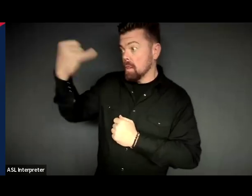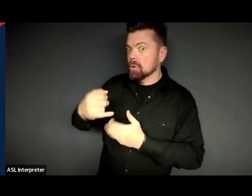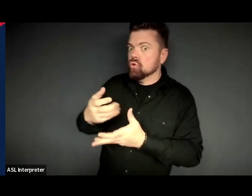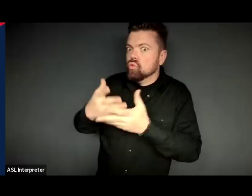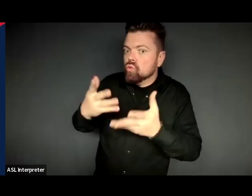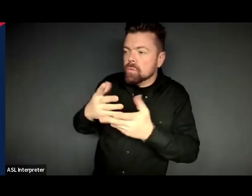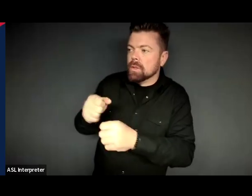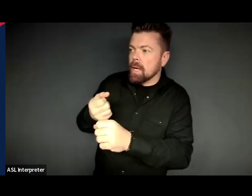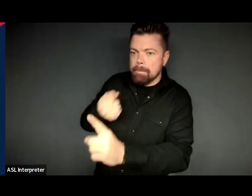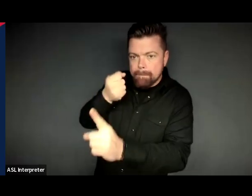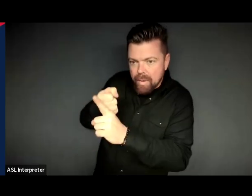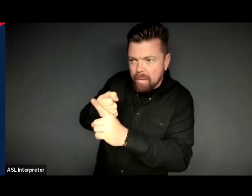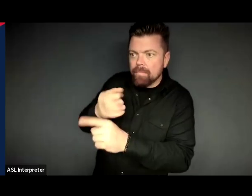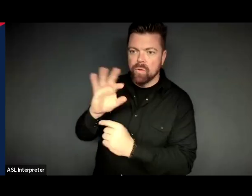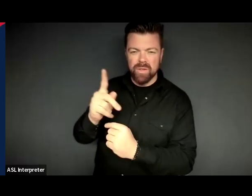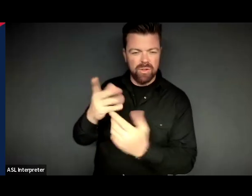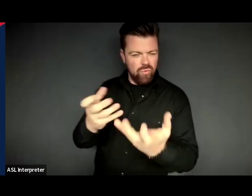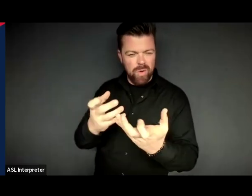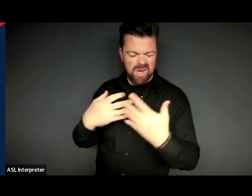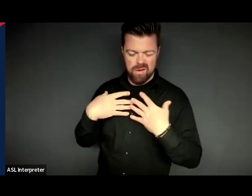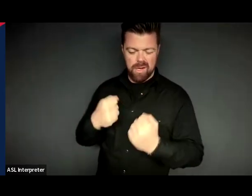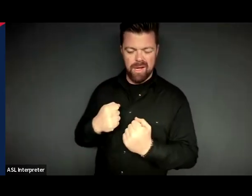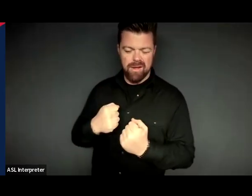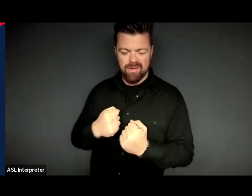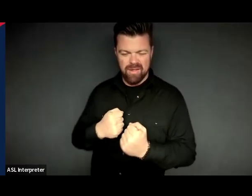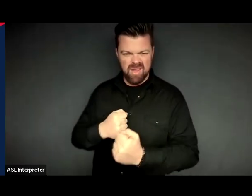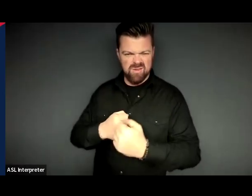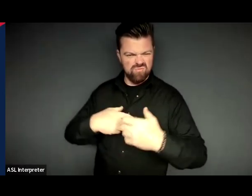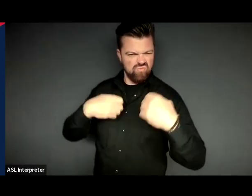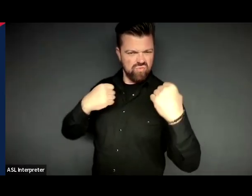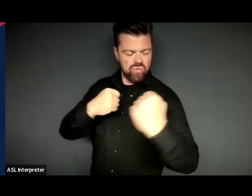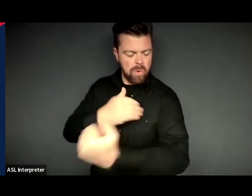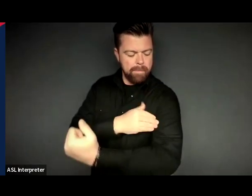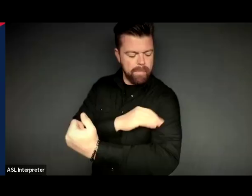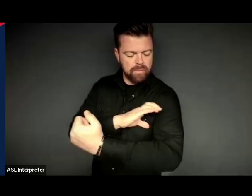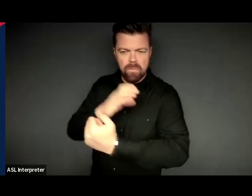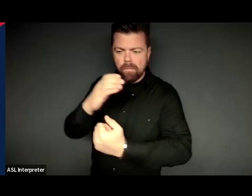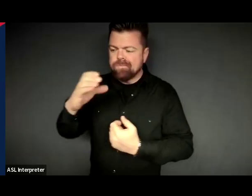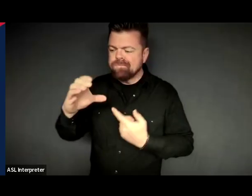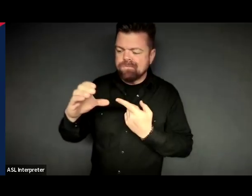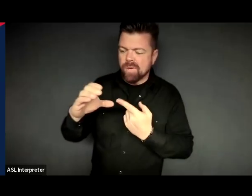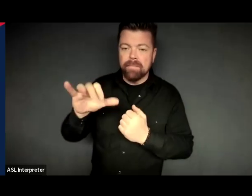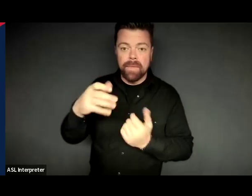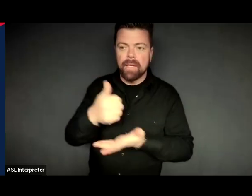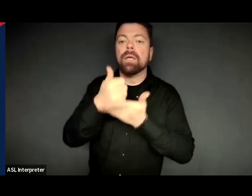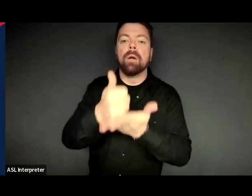you want is a big, healthy, juicy muscle. That's what really works in the body to help with your pressure, keeping